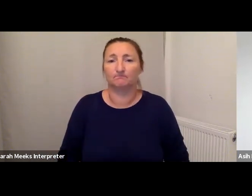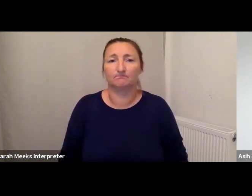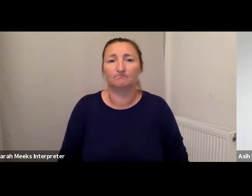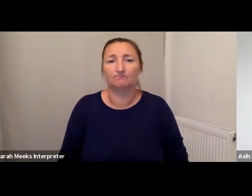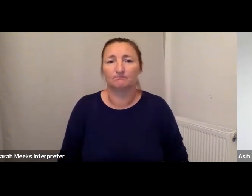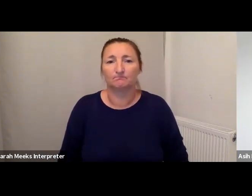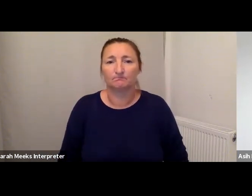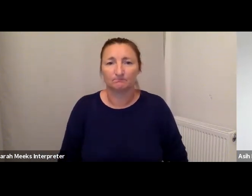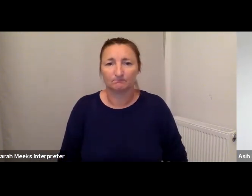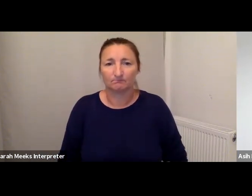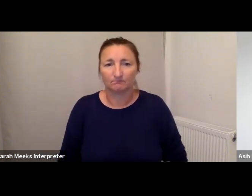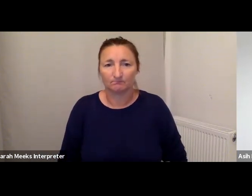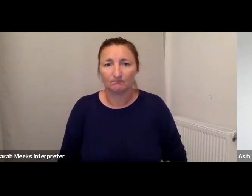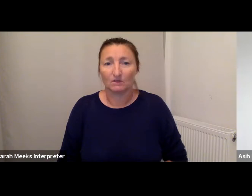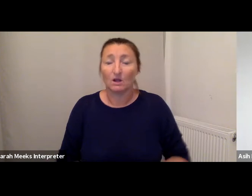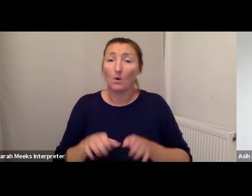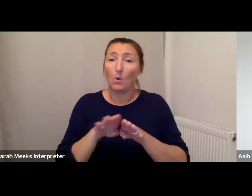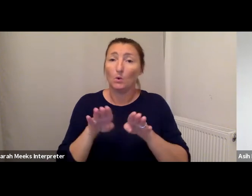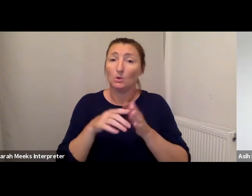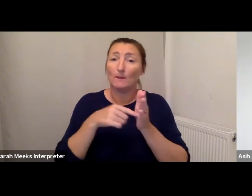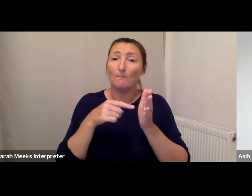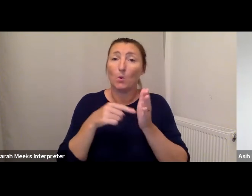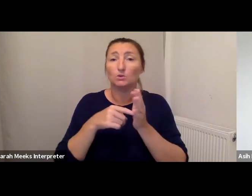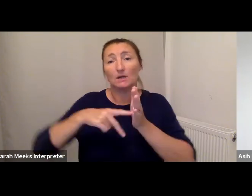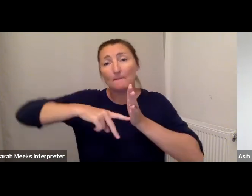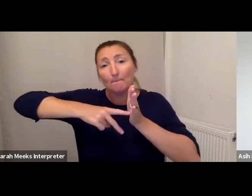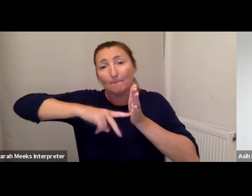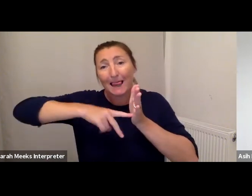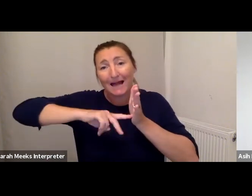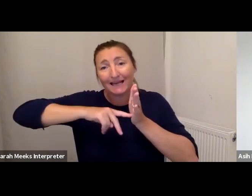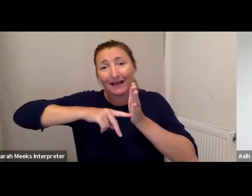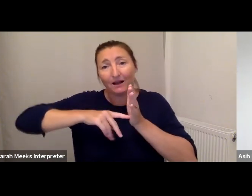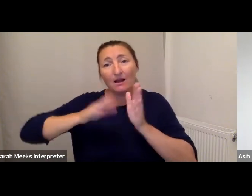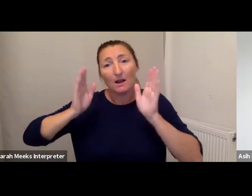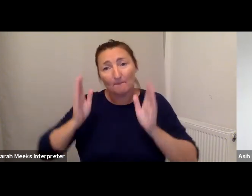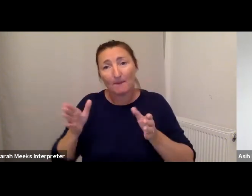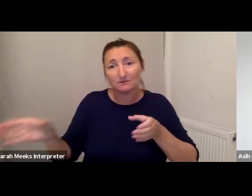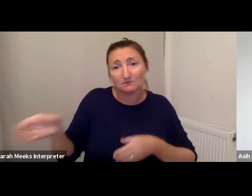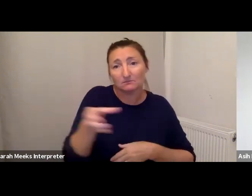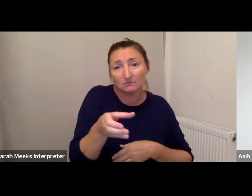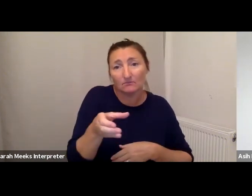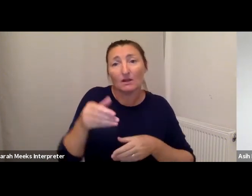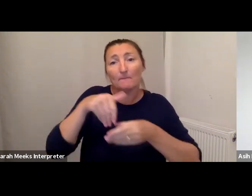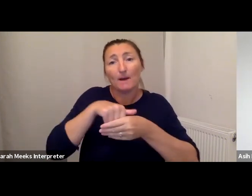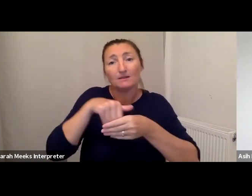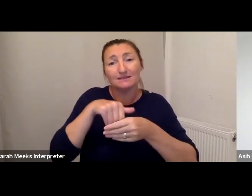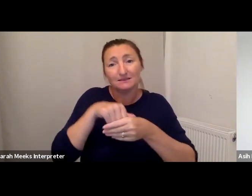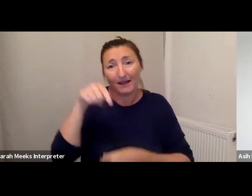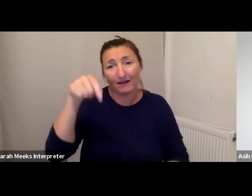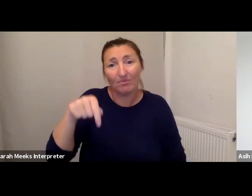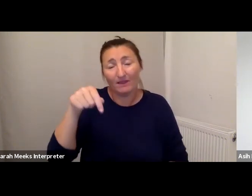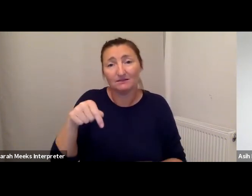Second is participatory planning, in which disabled groups are the expert when it comes to access for people